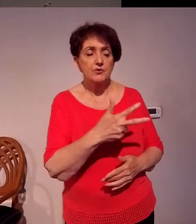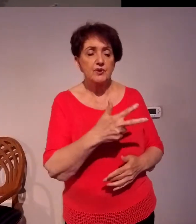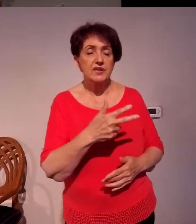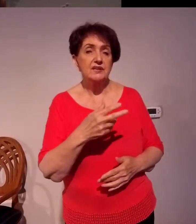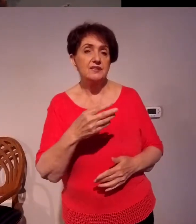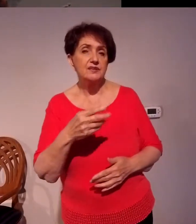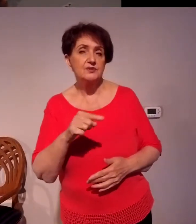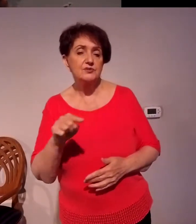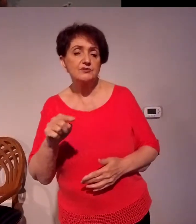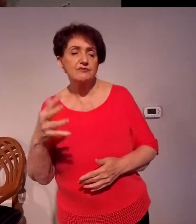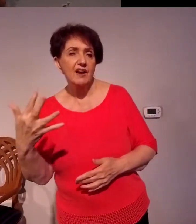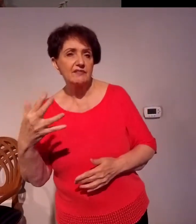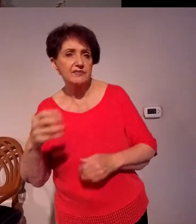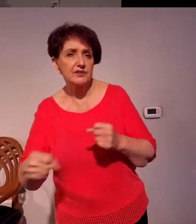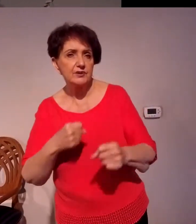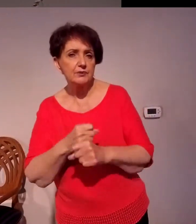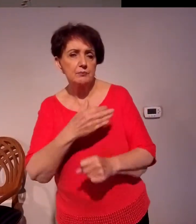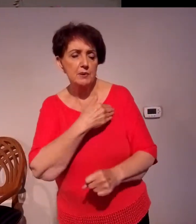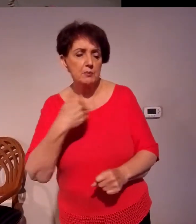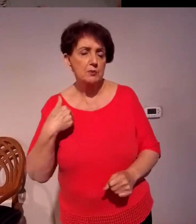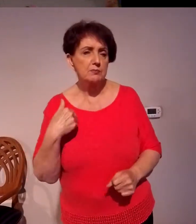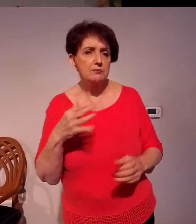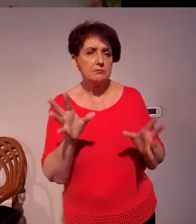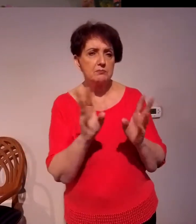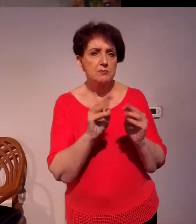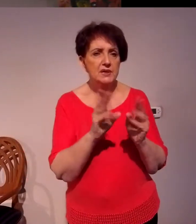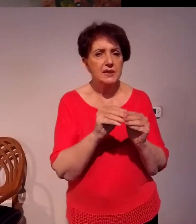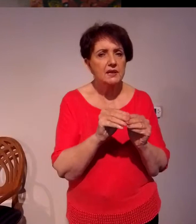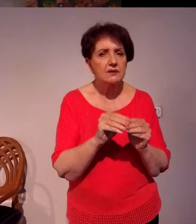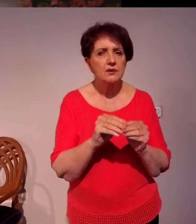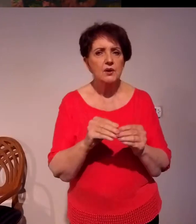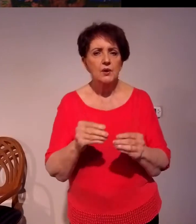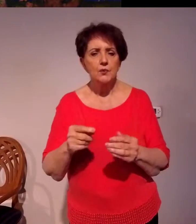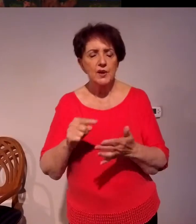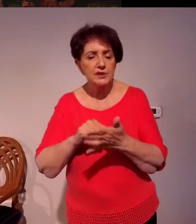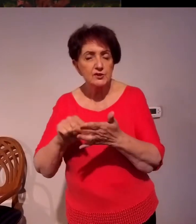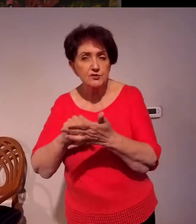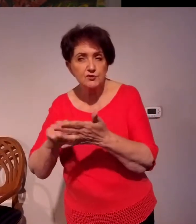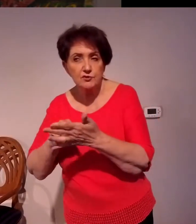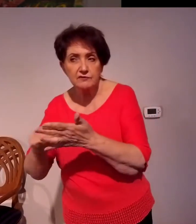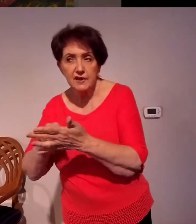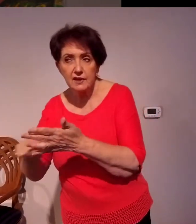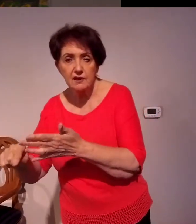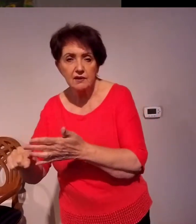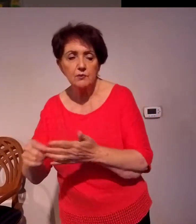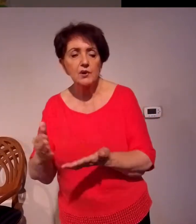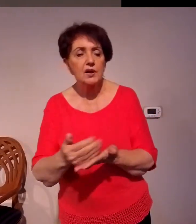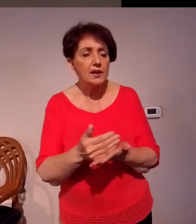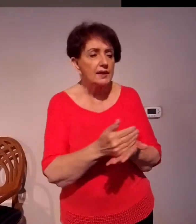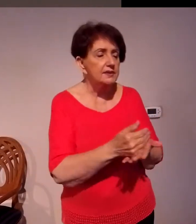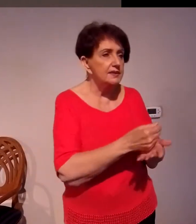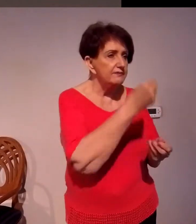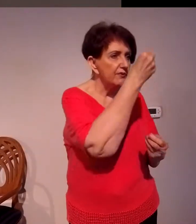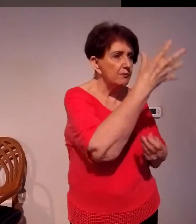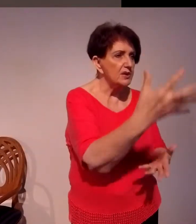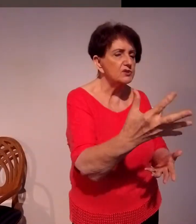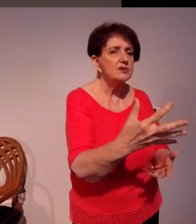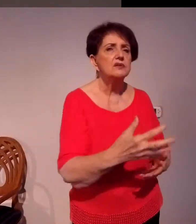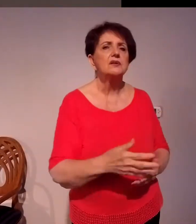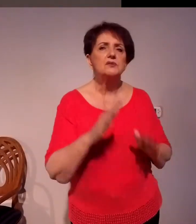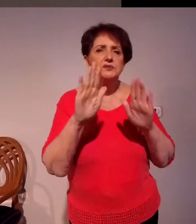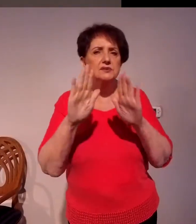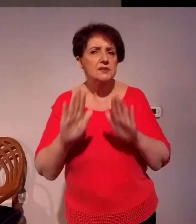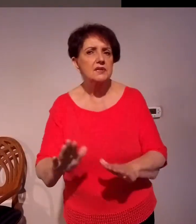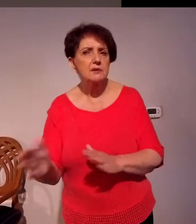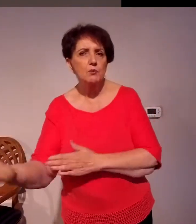member meeting. We had a survey that we put out to people that have been around for a while. We're collecting information here on our Sunday mornings to